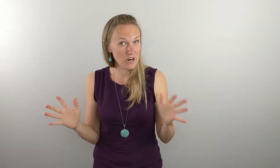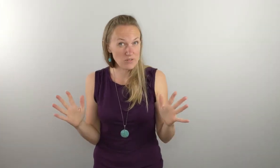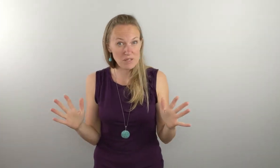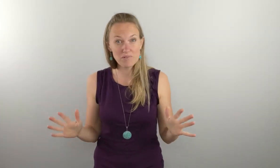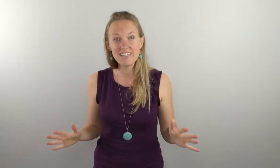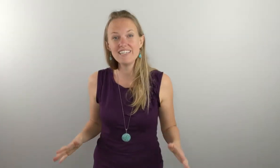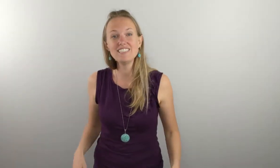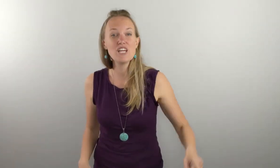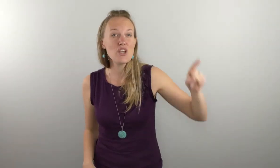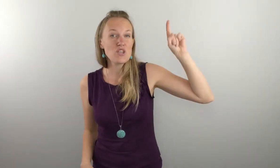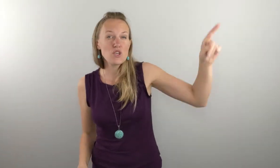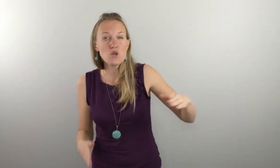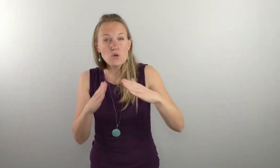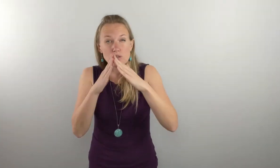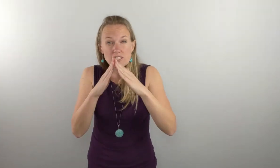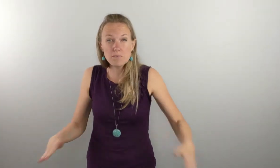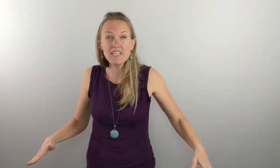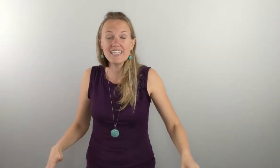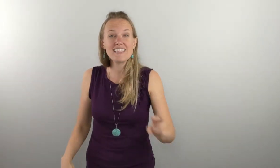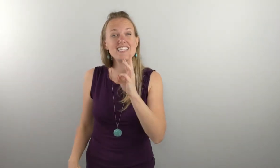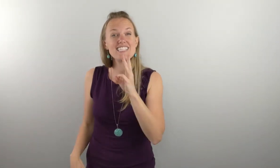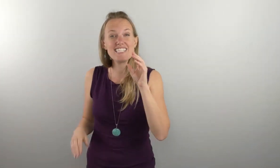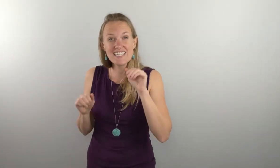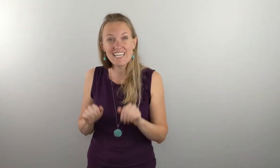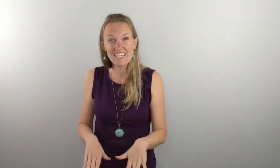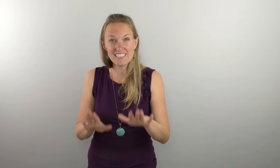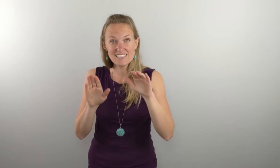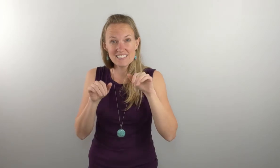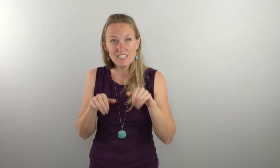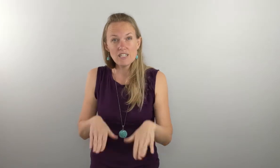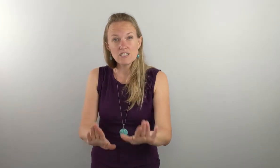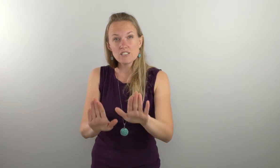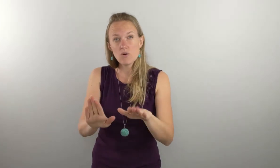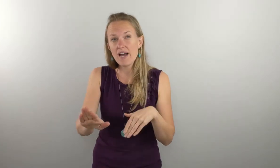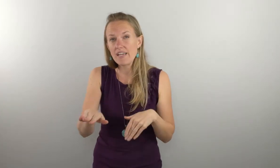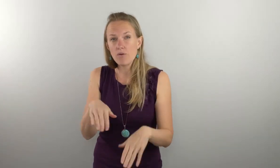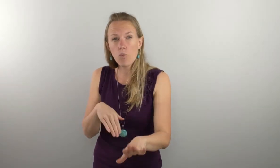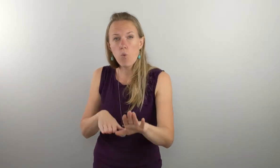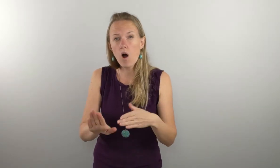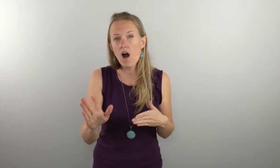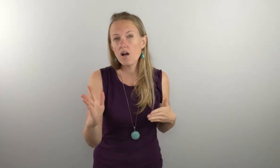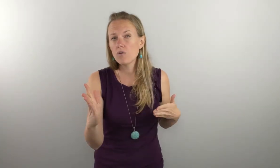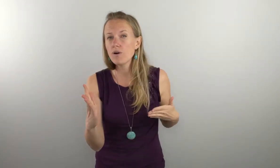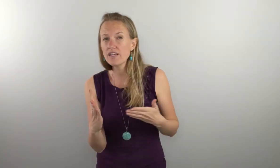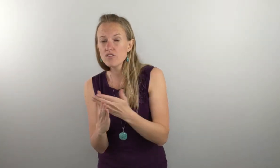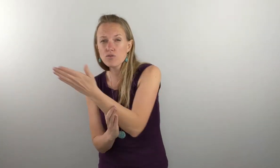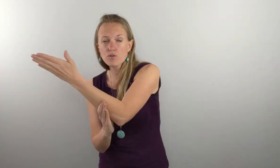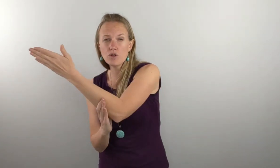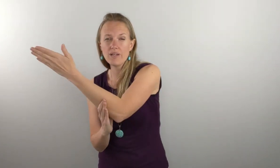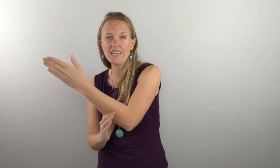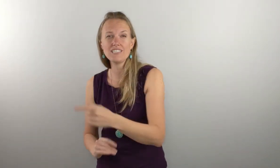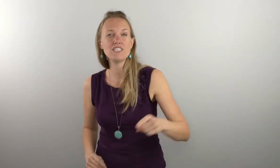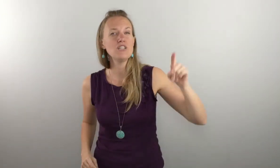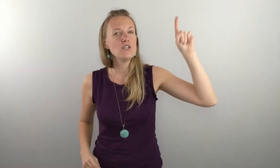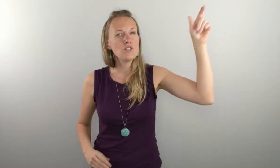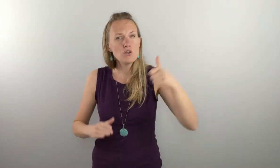only bridge. You split the seas so I can walk right through it.